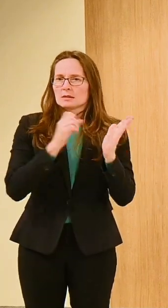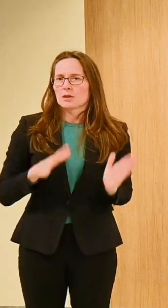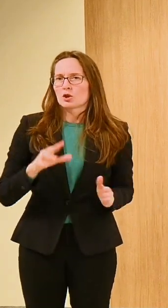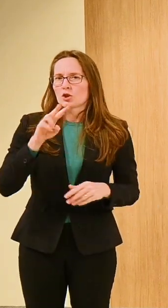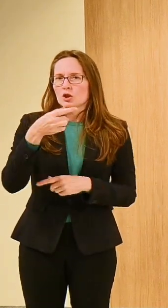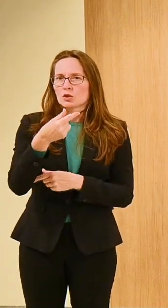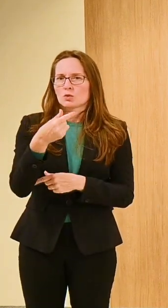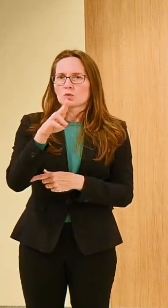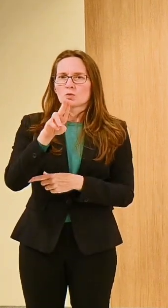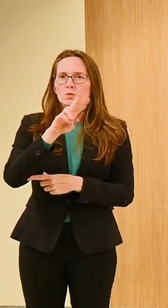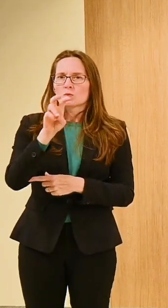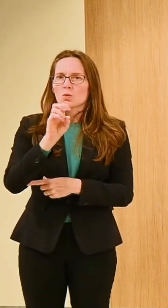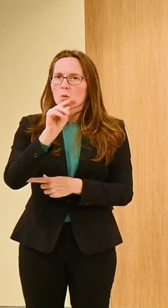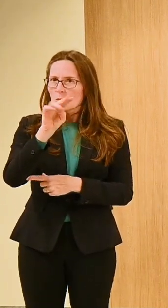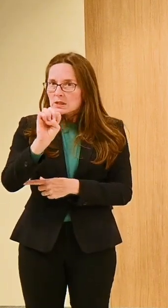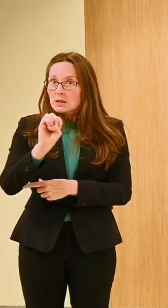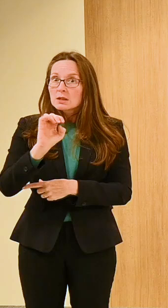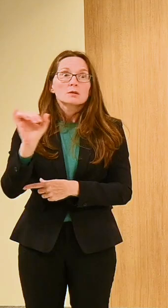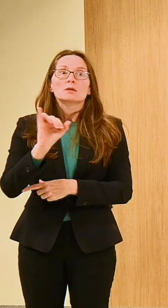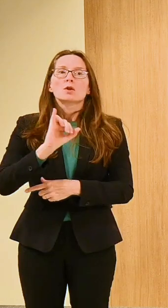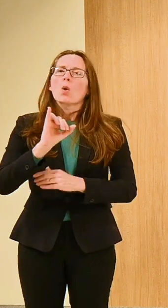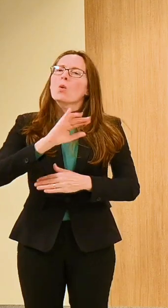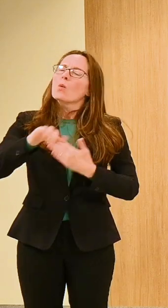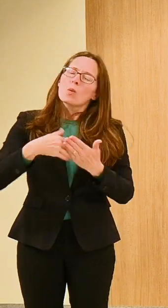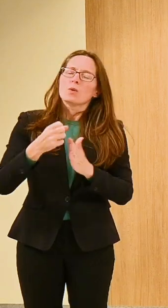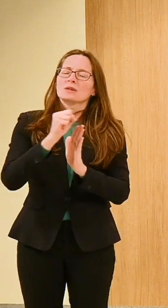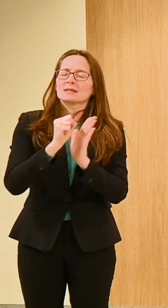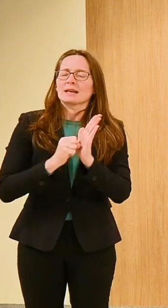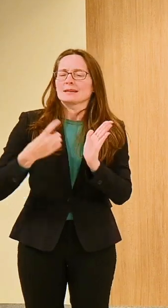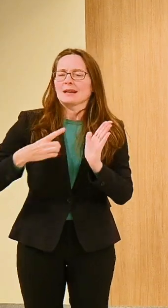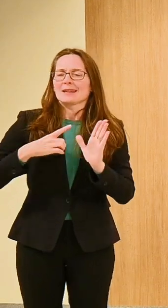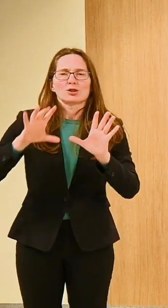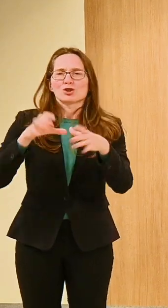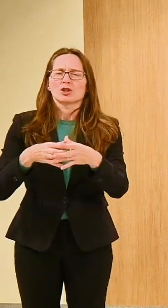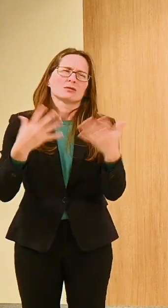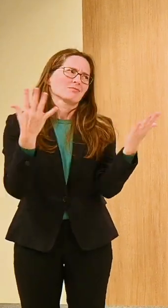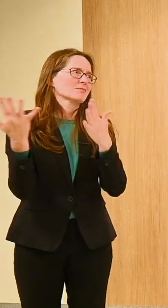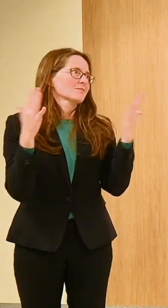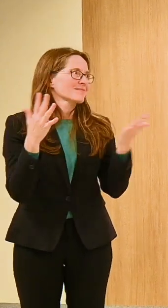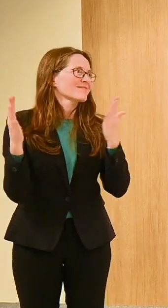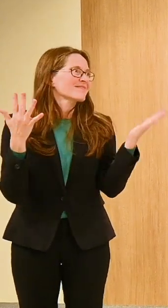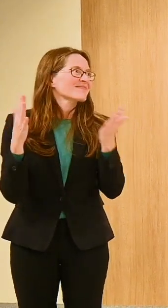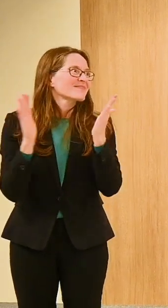entire state delegation. Please give them a big round of applause again.